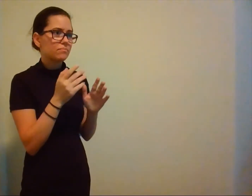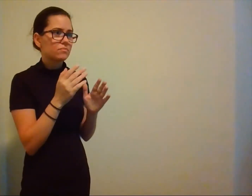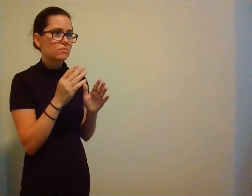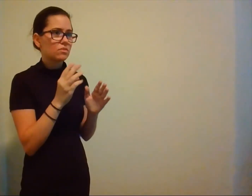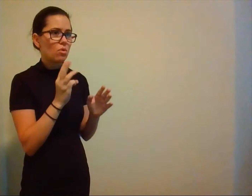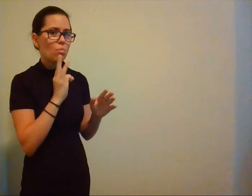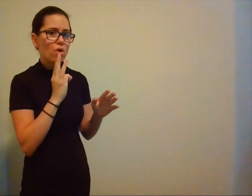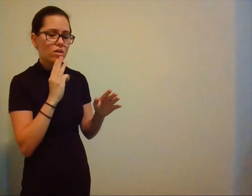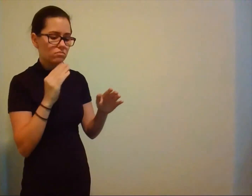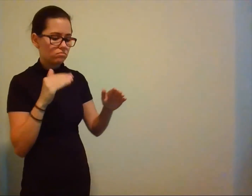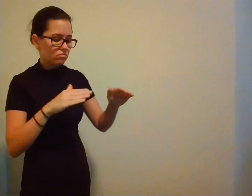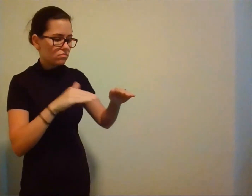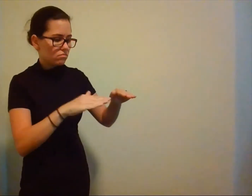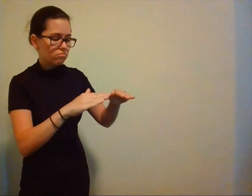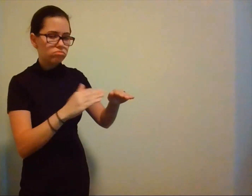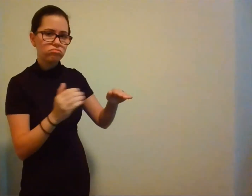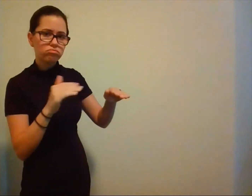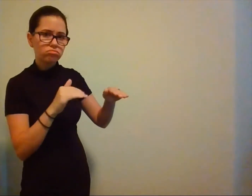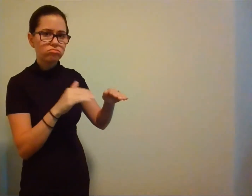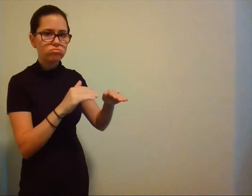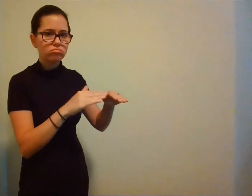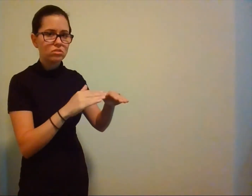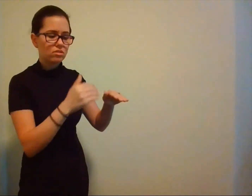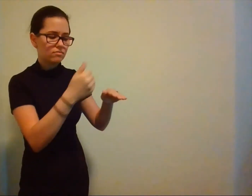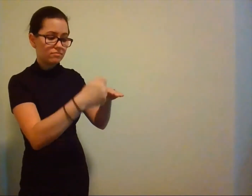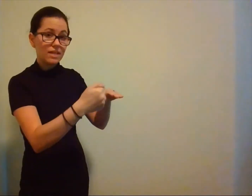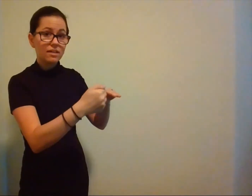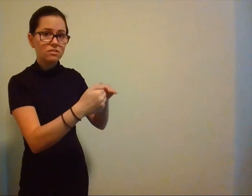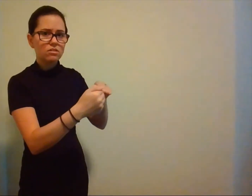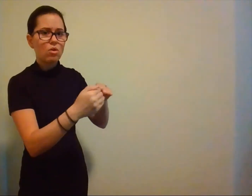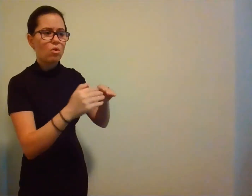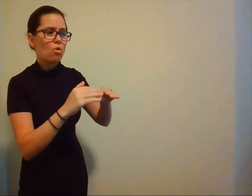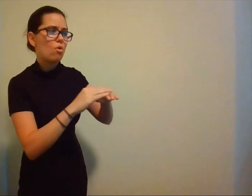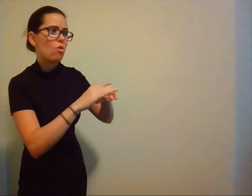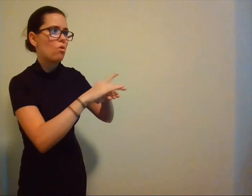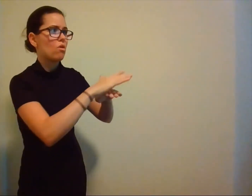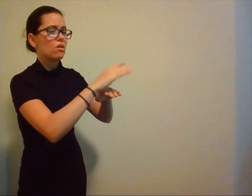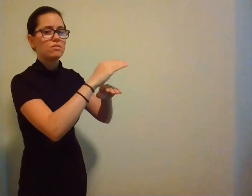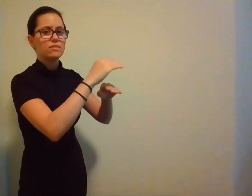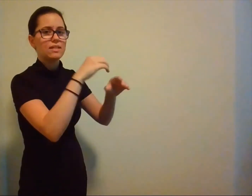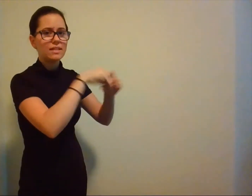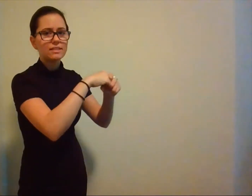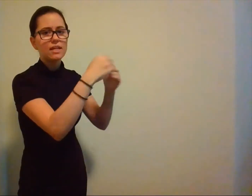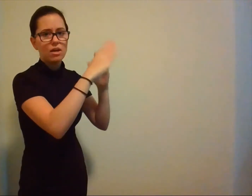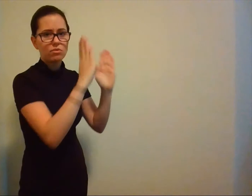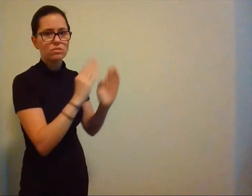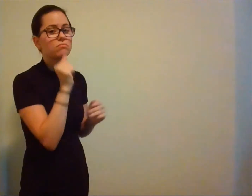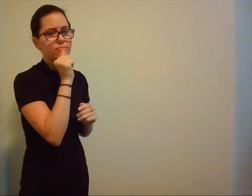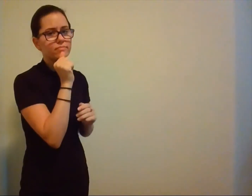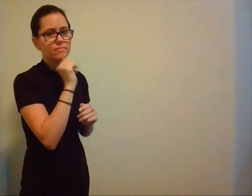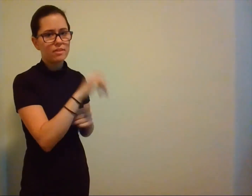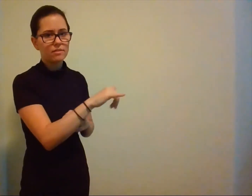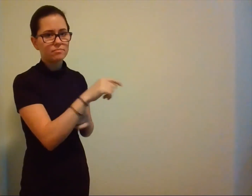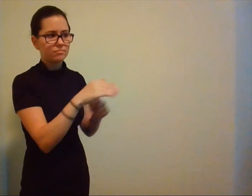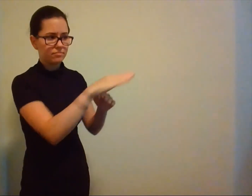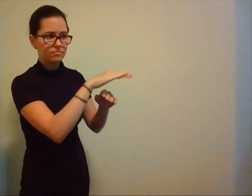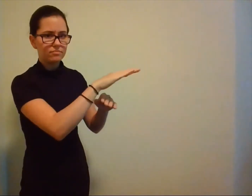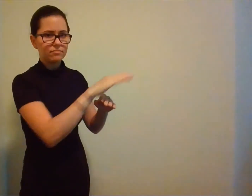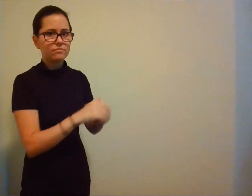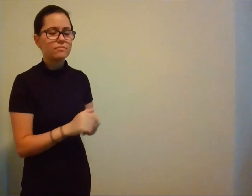app that I have on my phone. I can't remember. It's like Malibu Beaches or something like that. Yeah. It's an app that someone who was